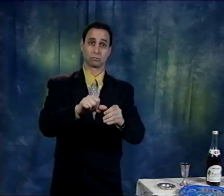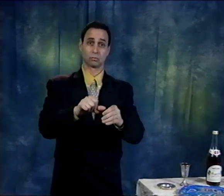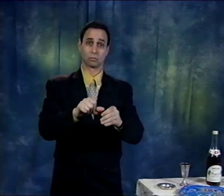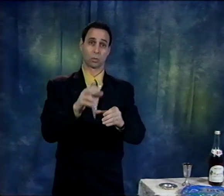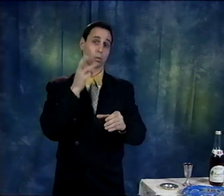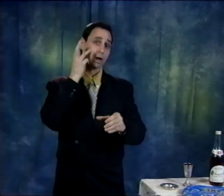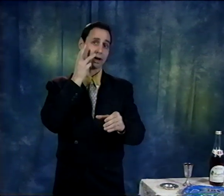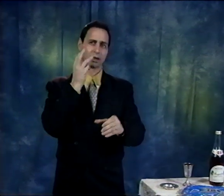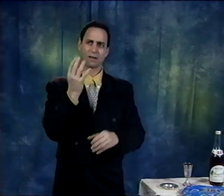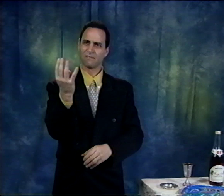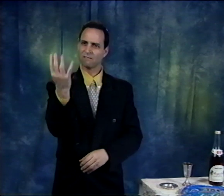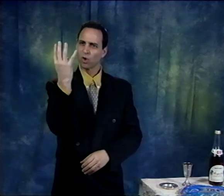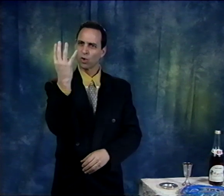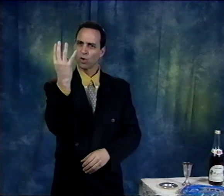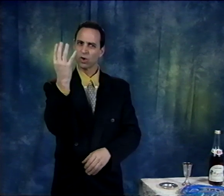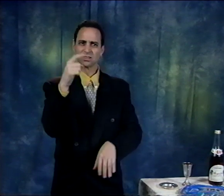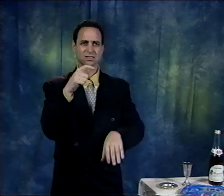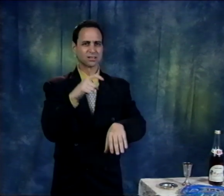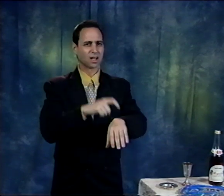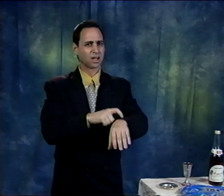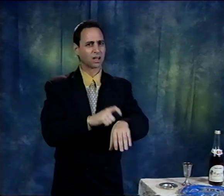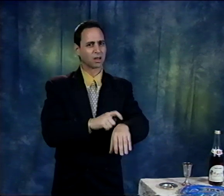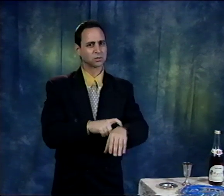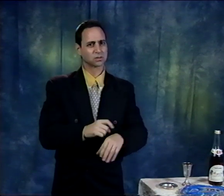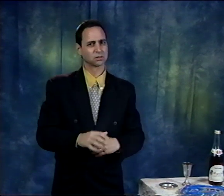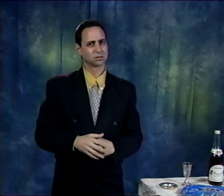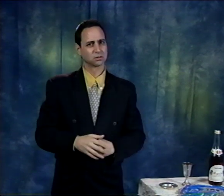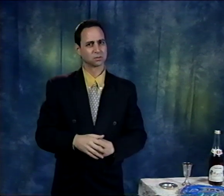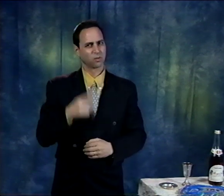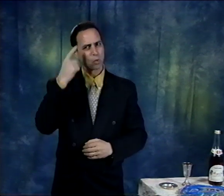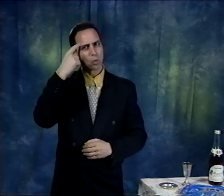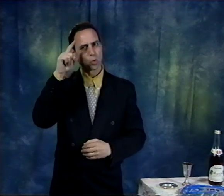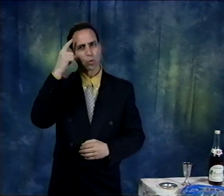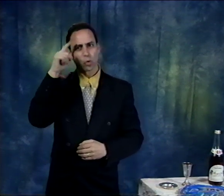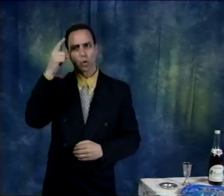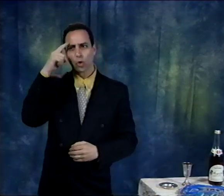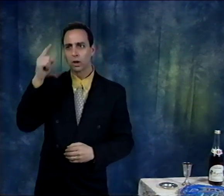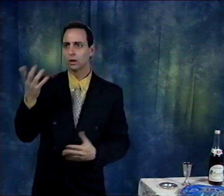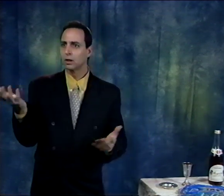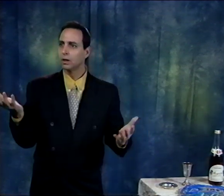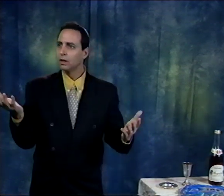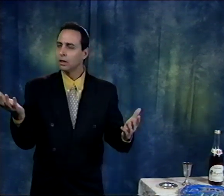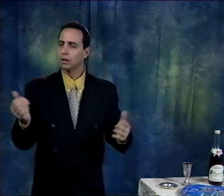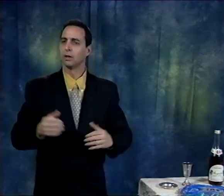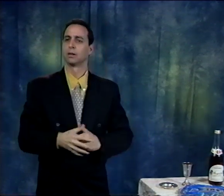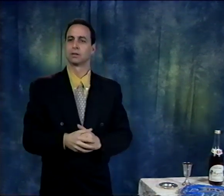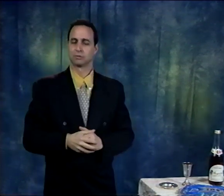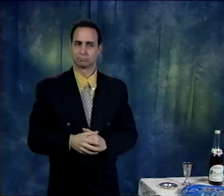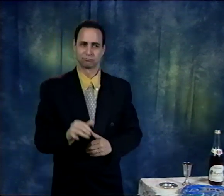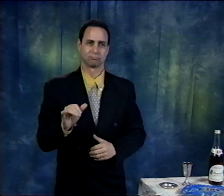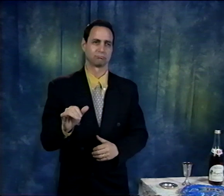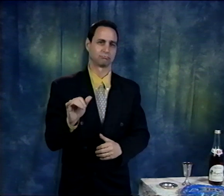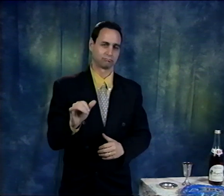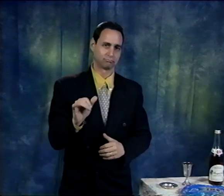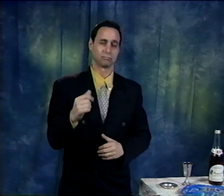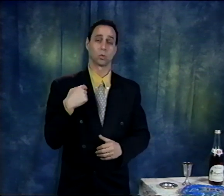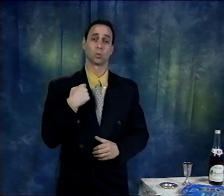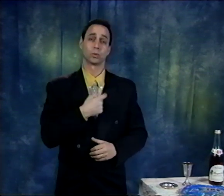We fill our wine glasses 4 times. And what do we do that for?